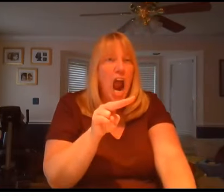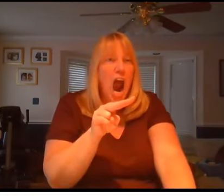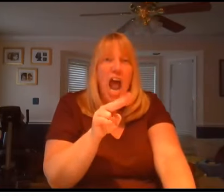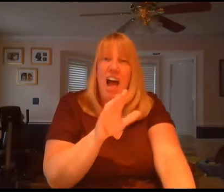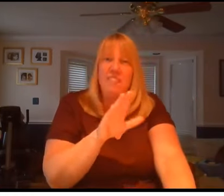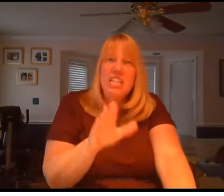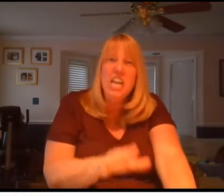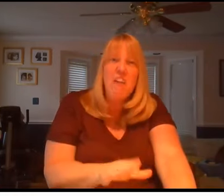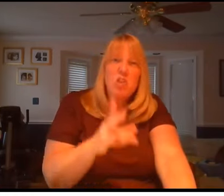sign